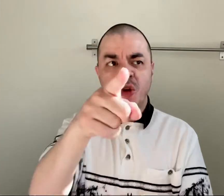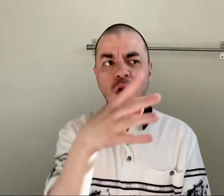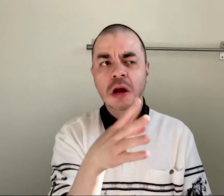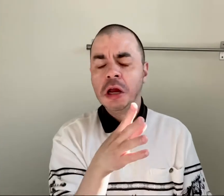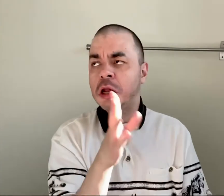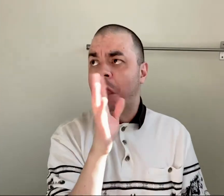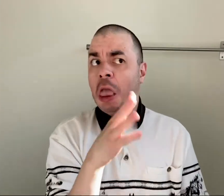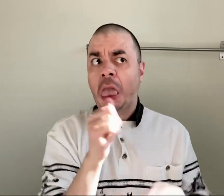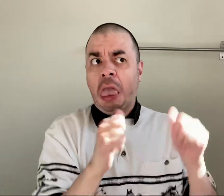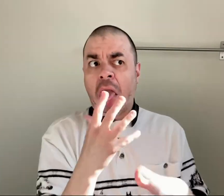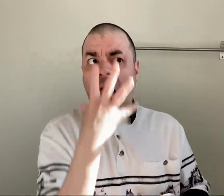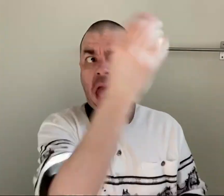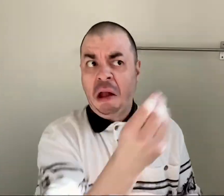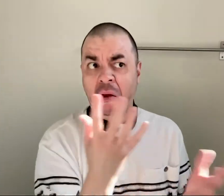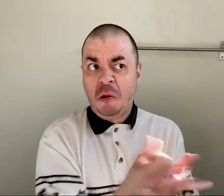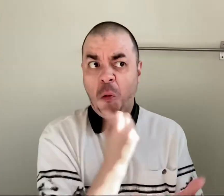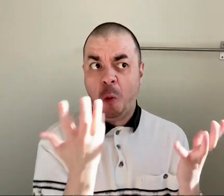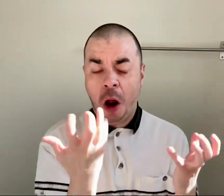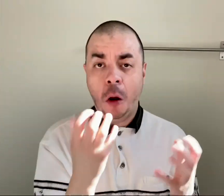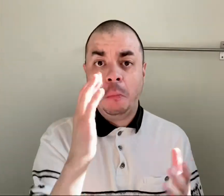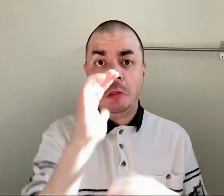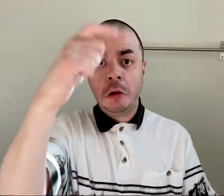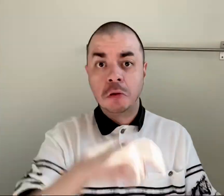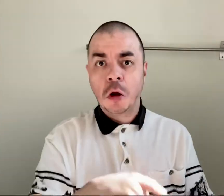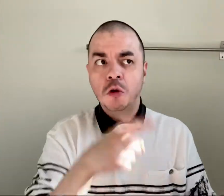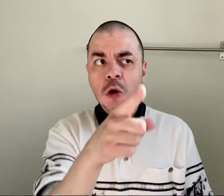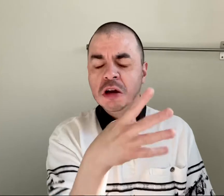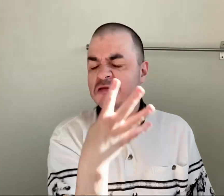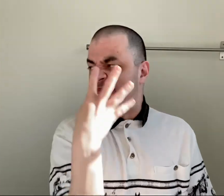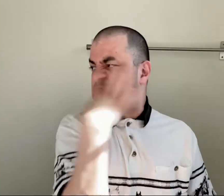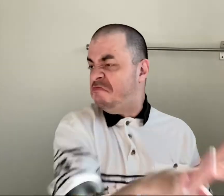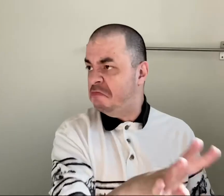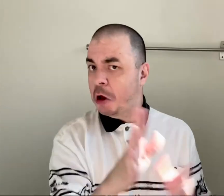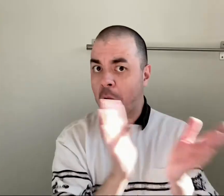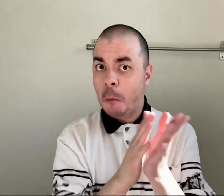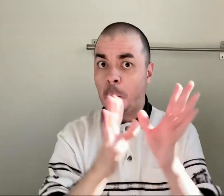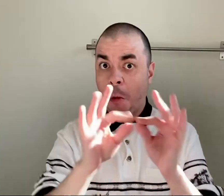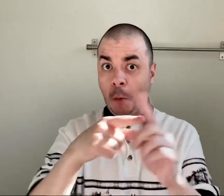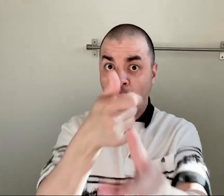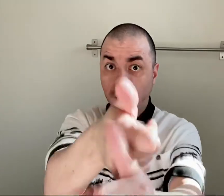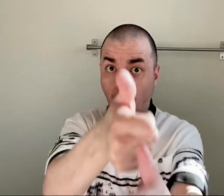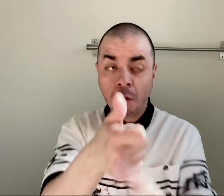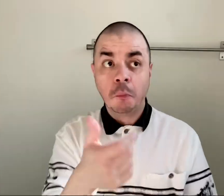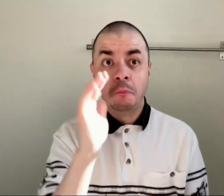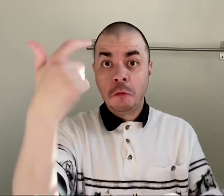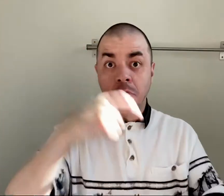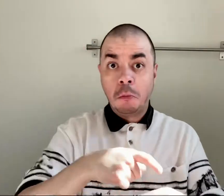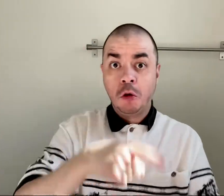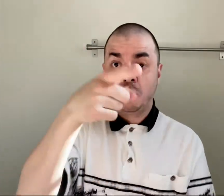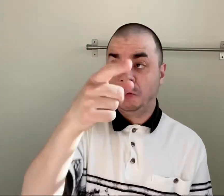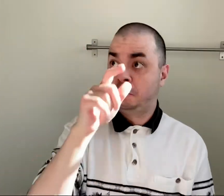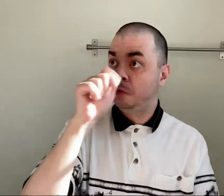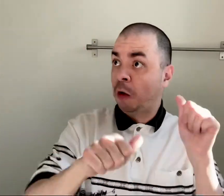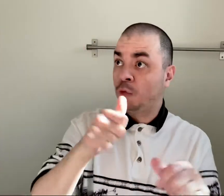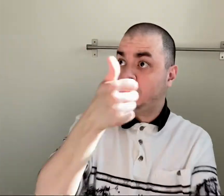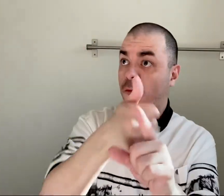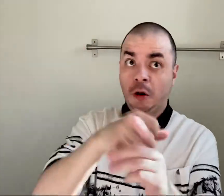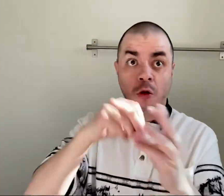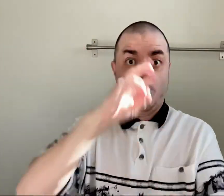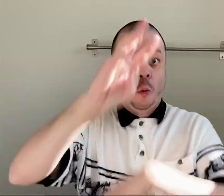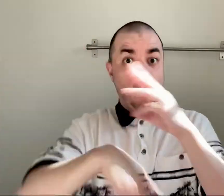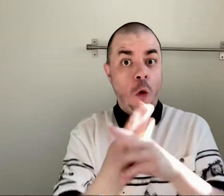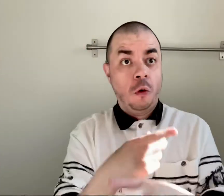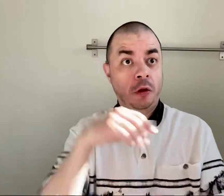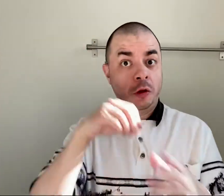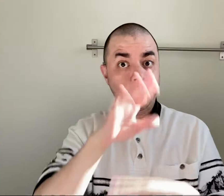hesitate before going after something you want the next time you blush and brush off a compliment the next time you doubt your place in the